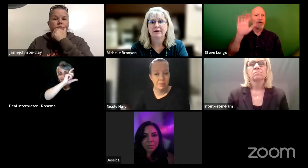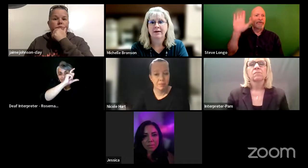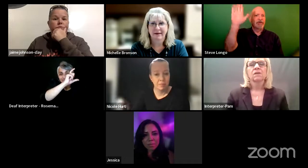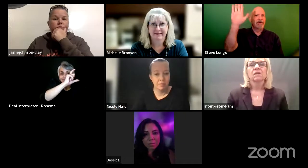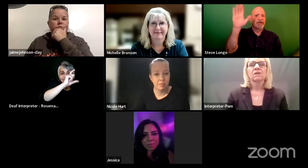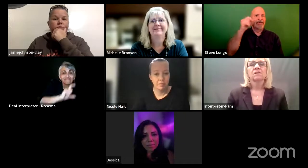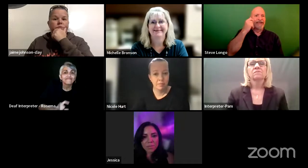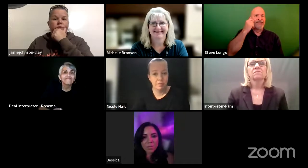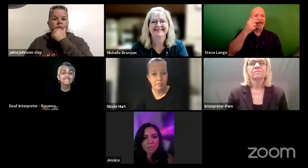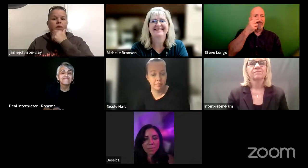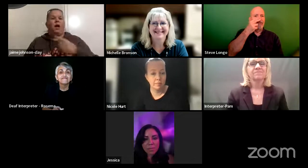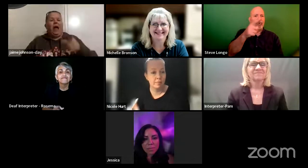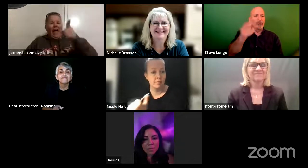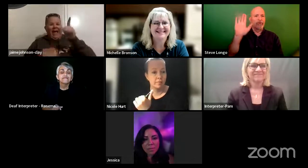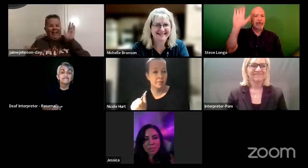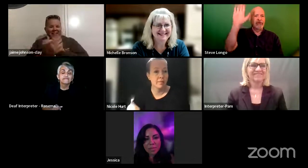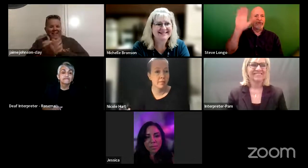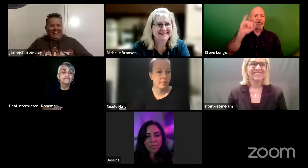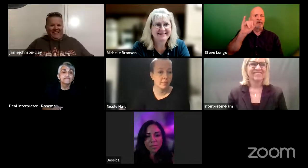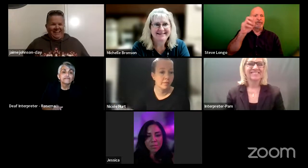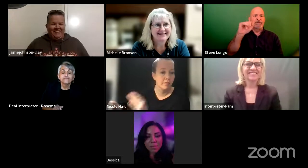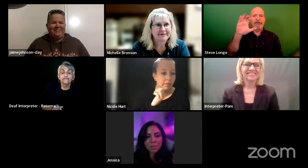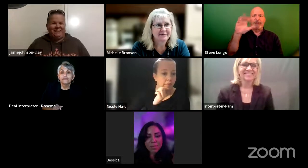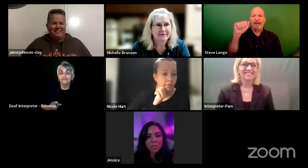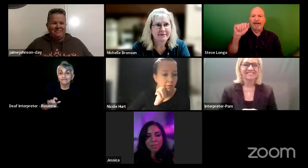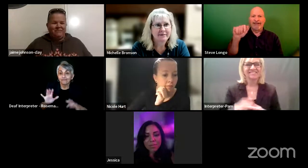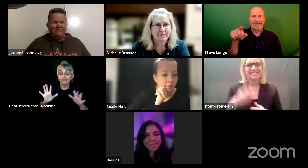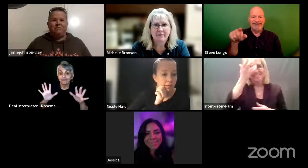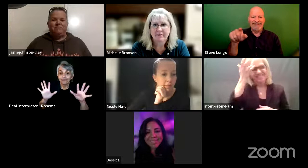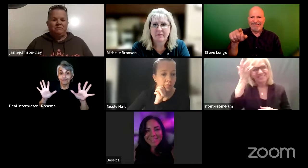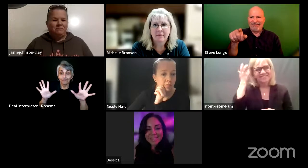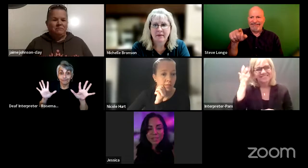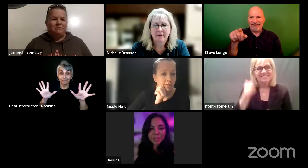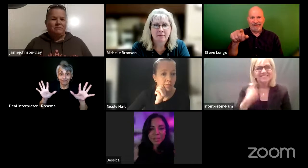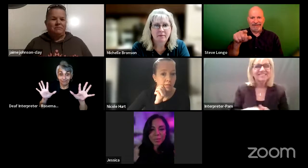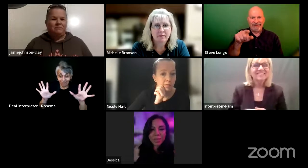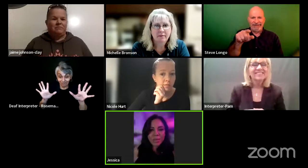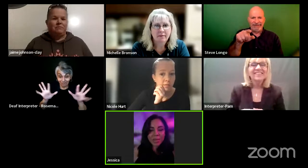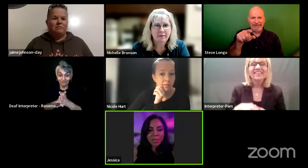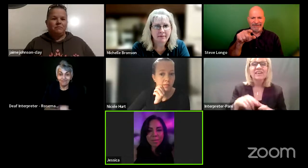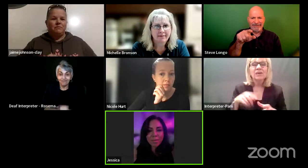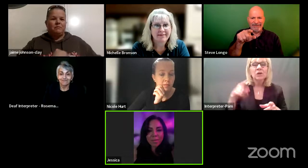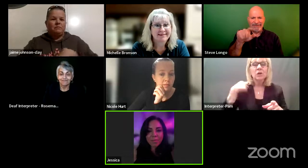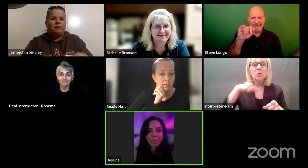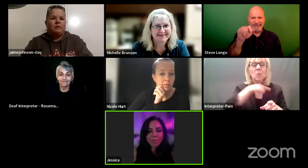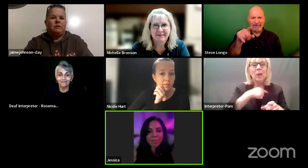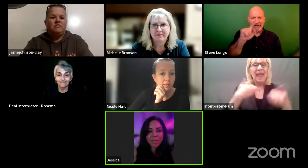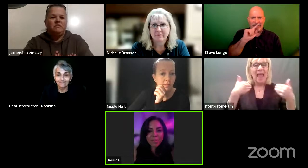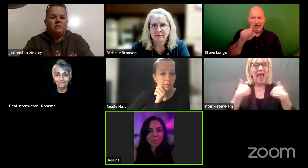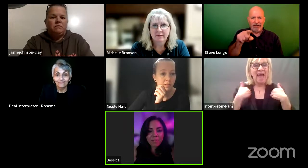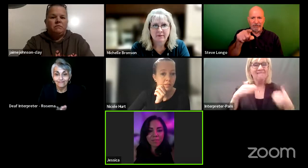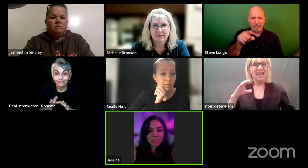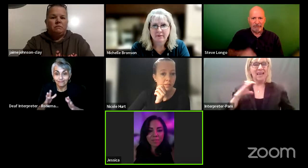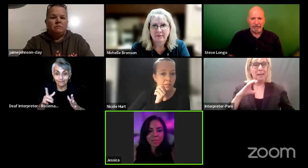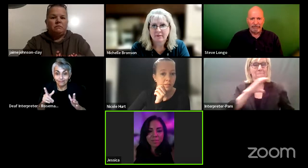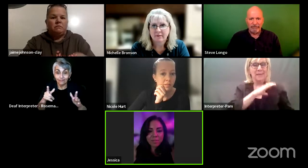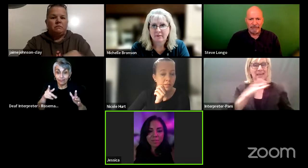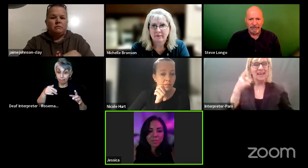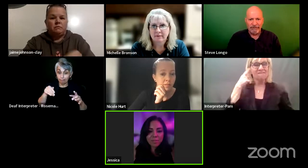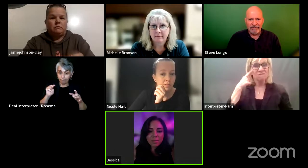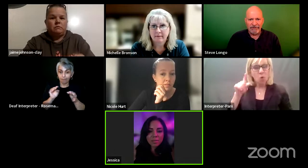I do see Jessica. Yes, you would like to say something. I saw your hand. Do we have a committee for the Belly Deaf